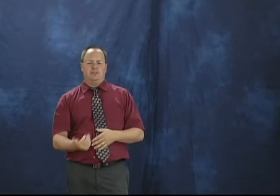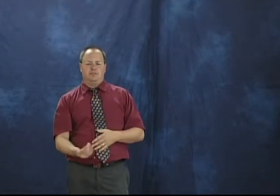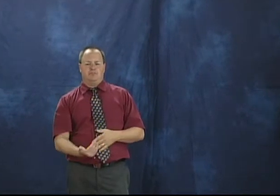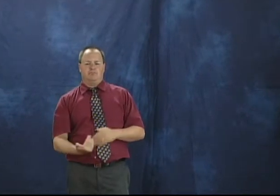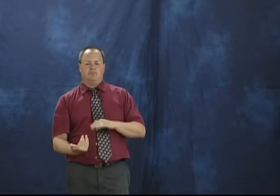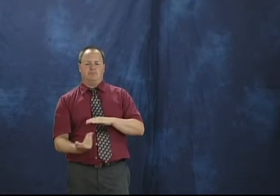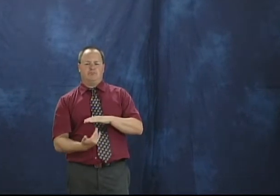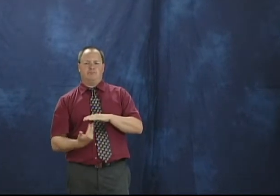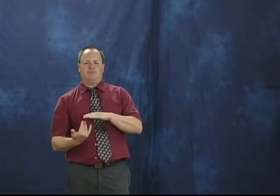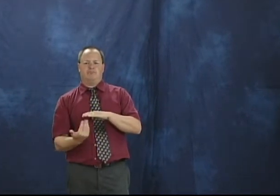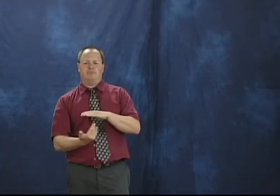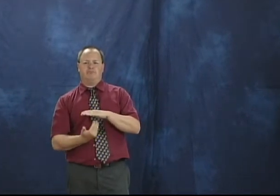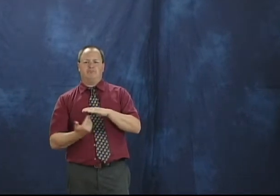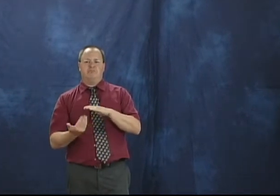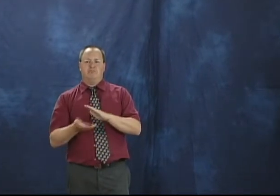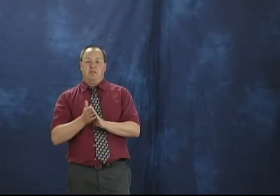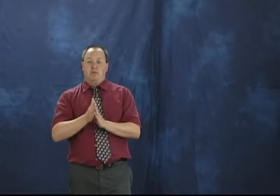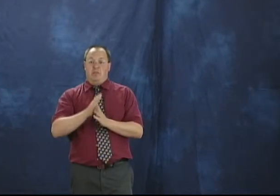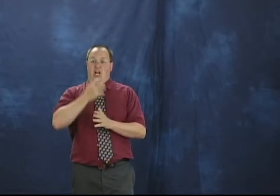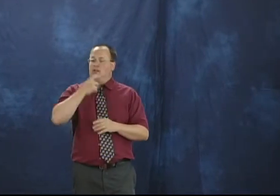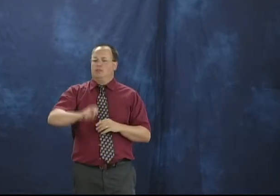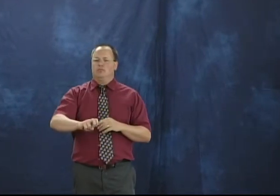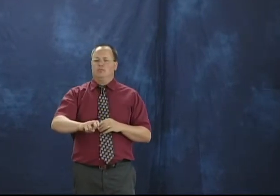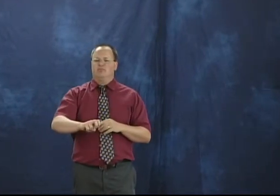into boiling hot water, it would immediately jump out.